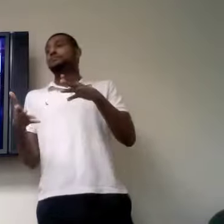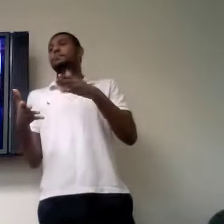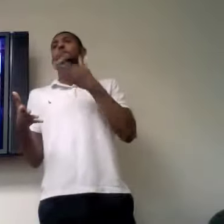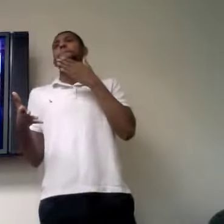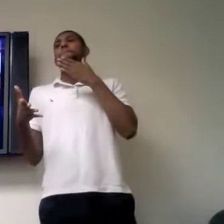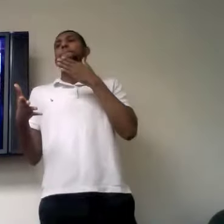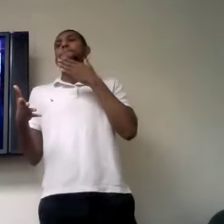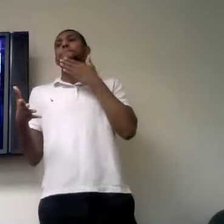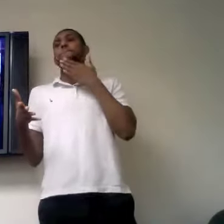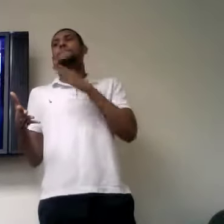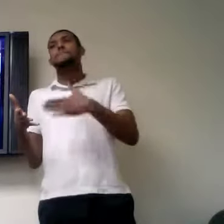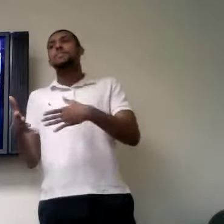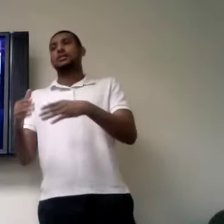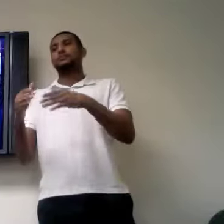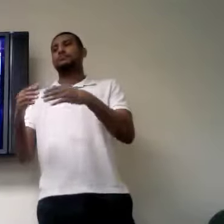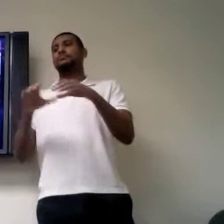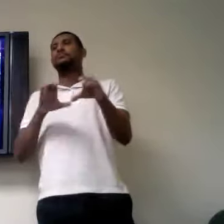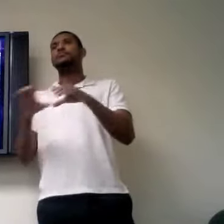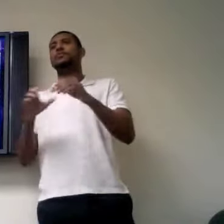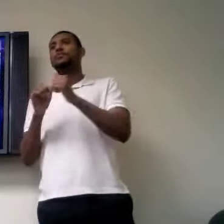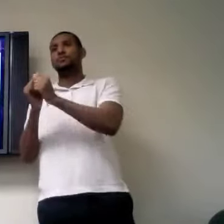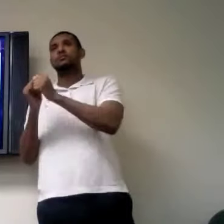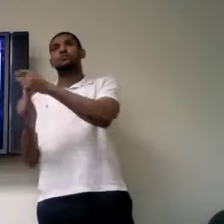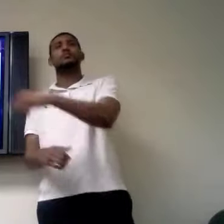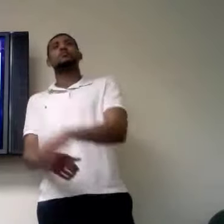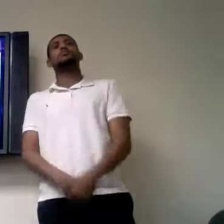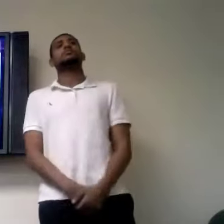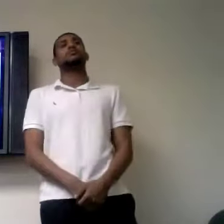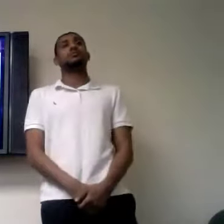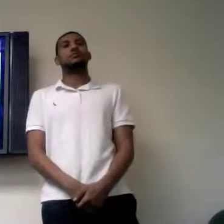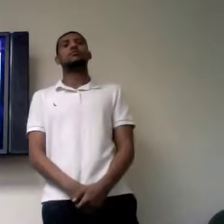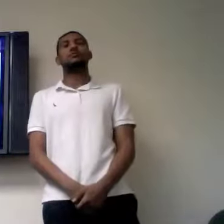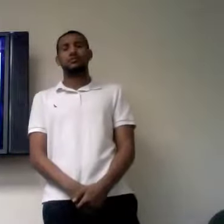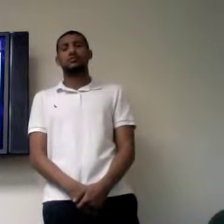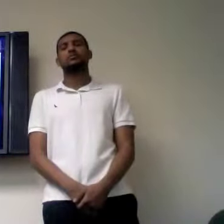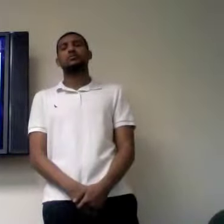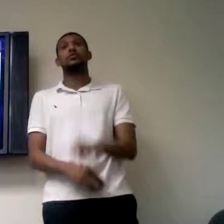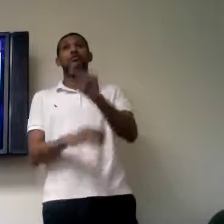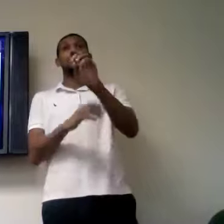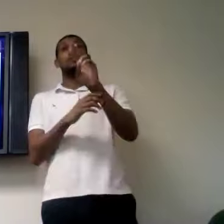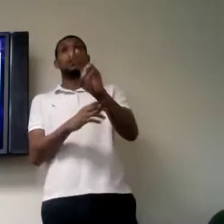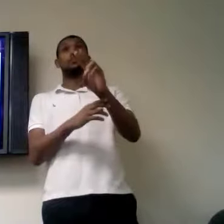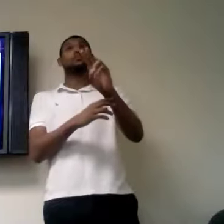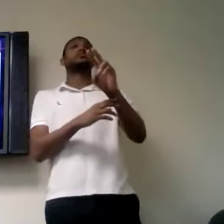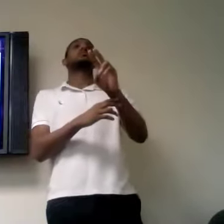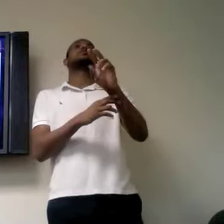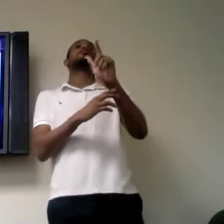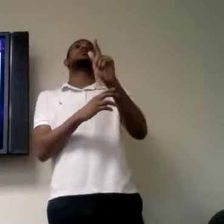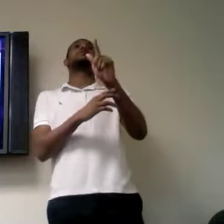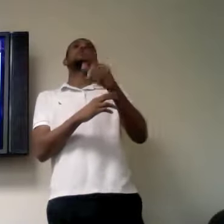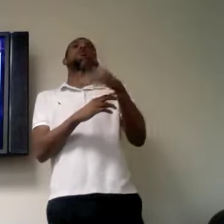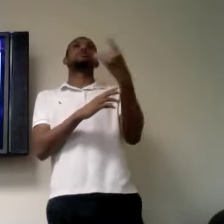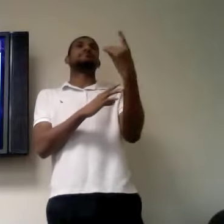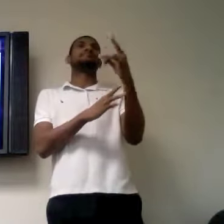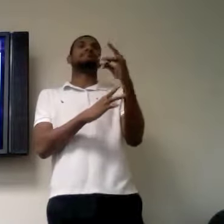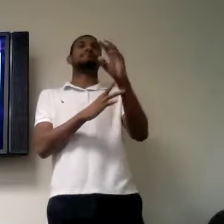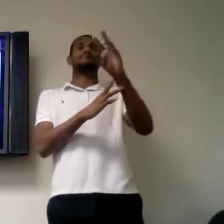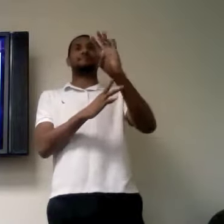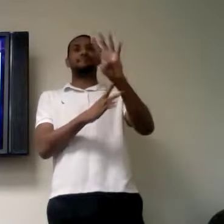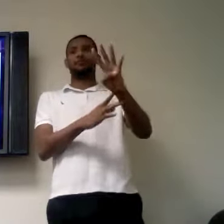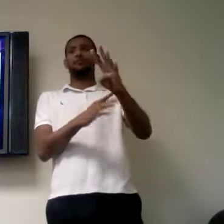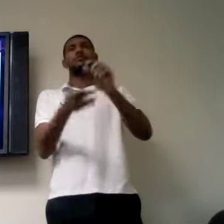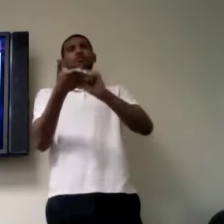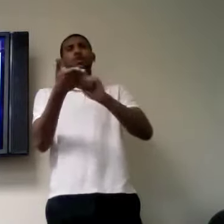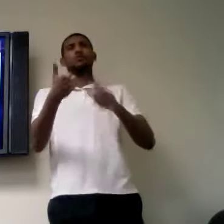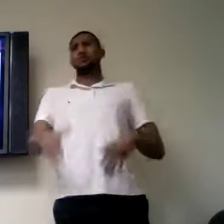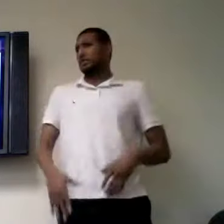Confederate prisoners and the conditions in which they lived. On November 21st of 1864, Danforth wrote,